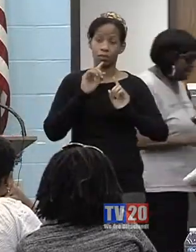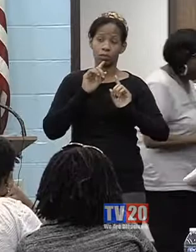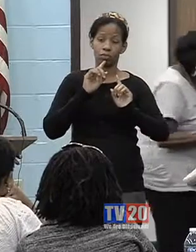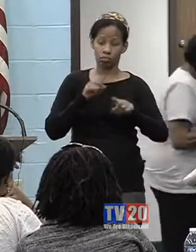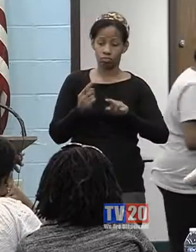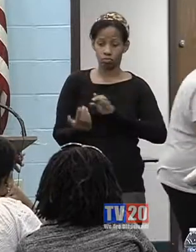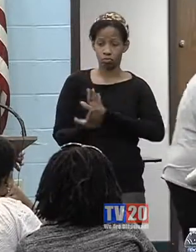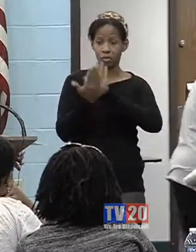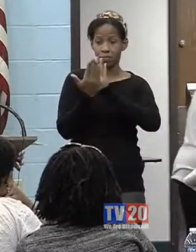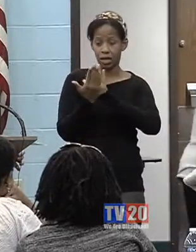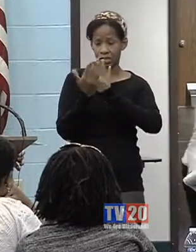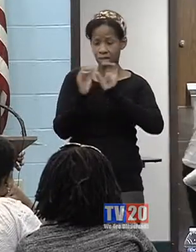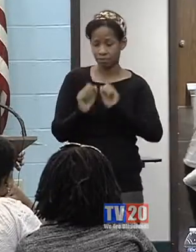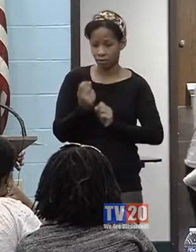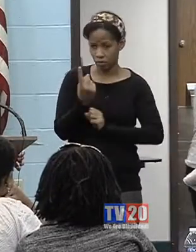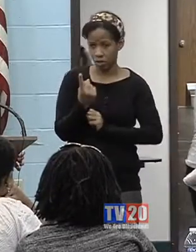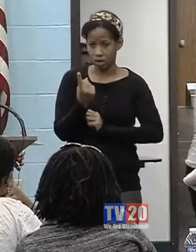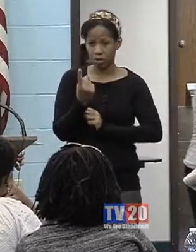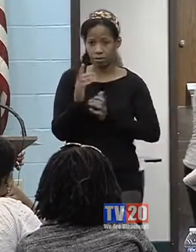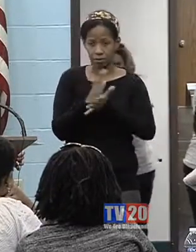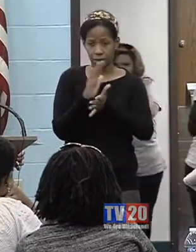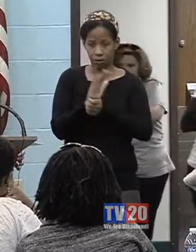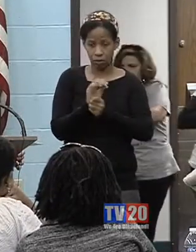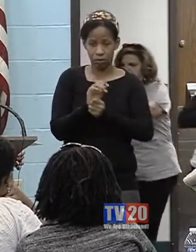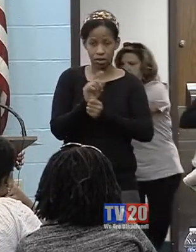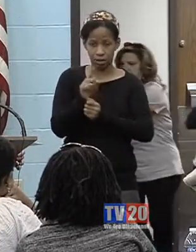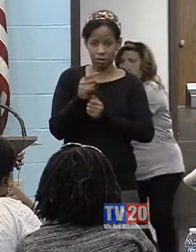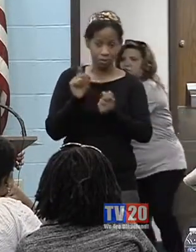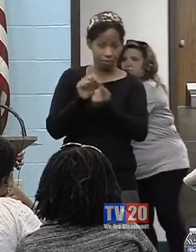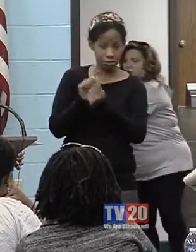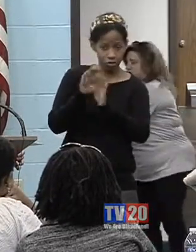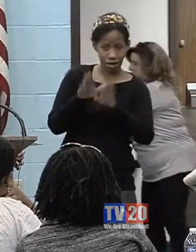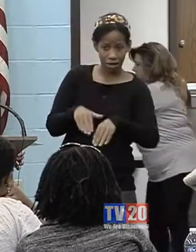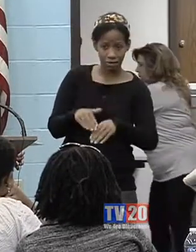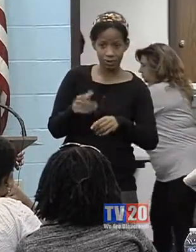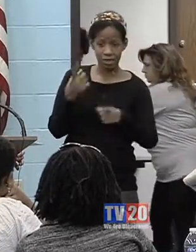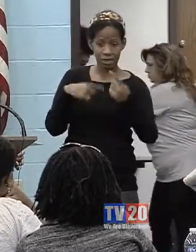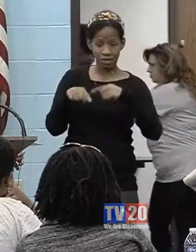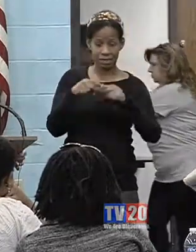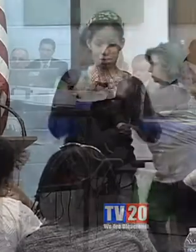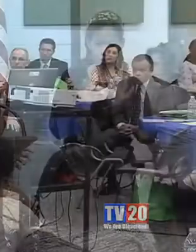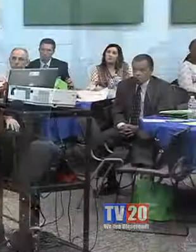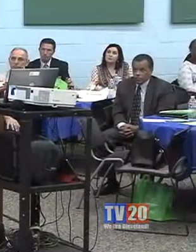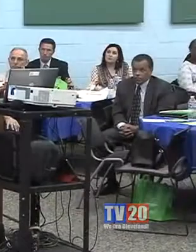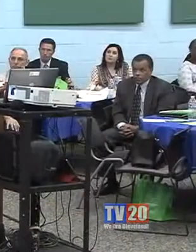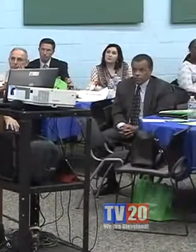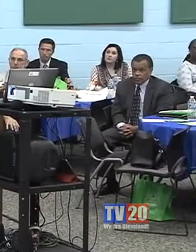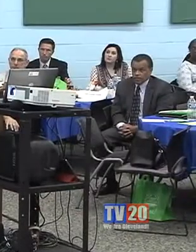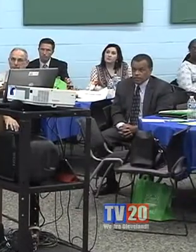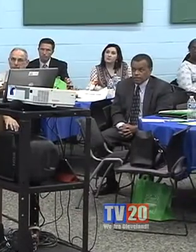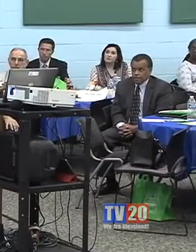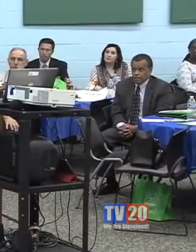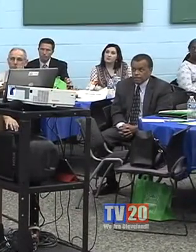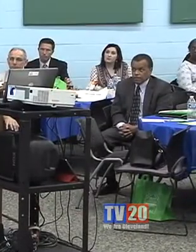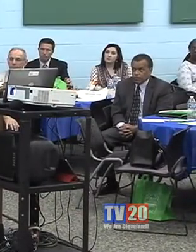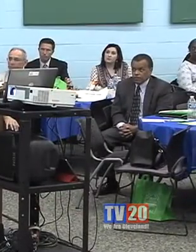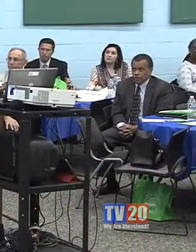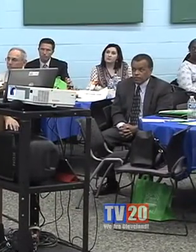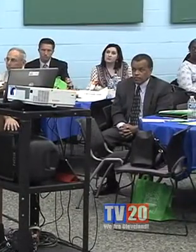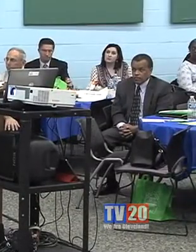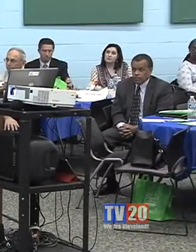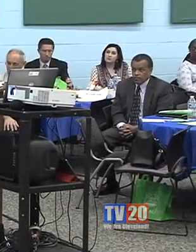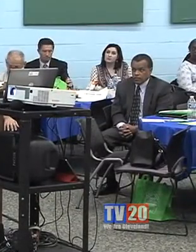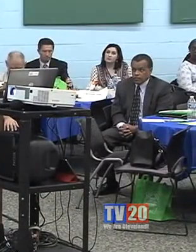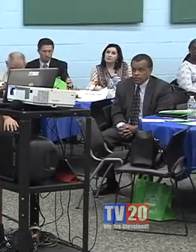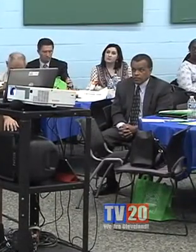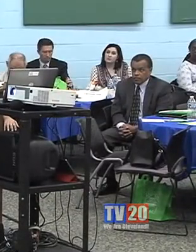responses, there will be census takers who communicate in sign language. We want to ensure that you know that